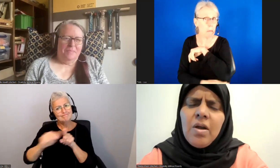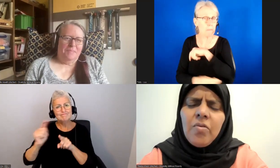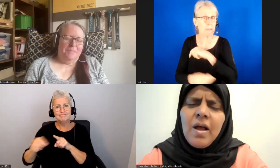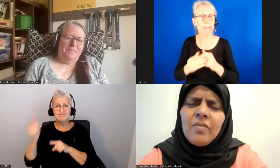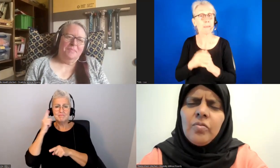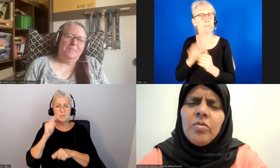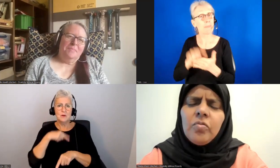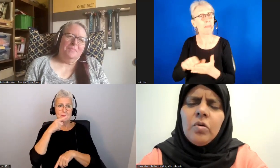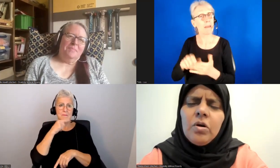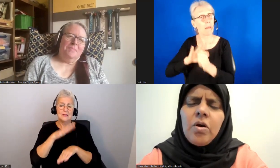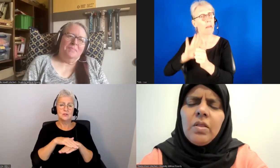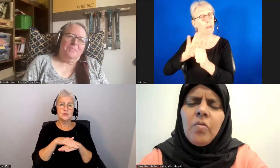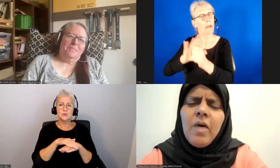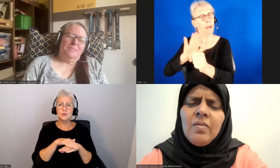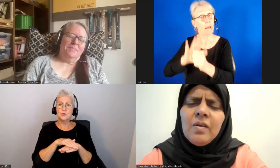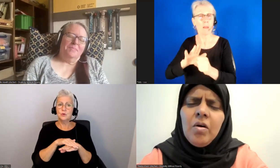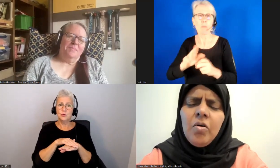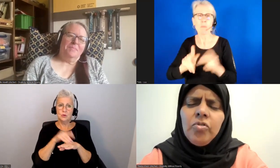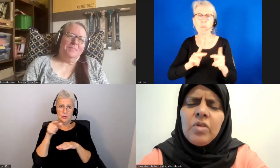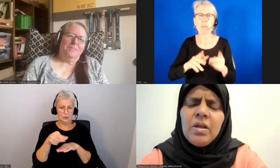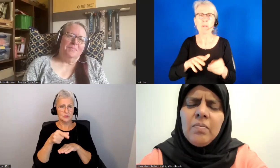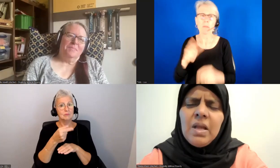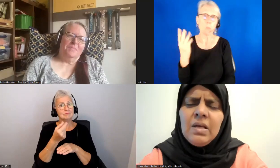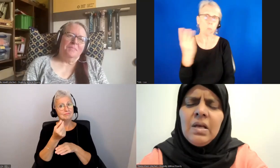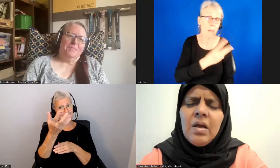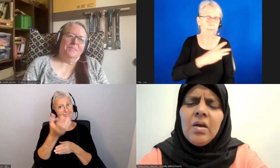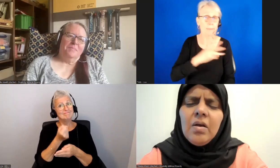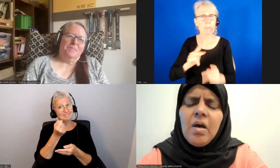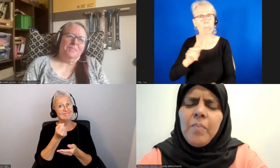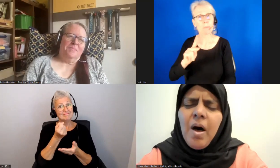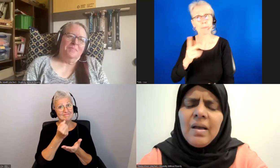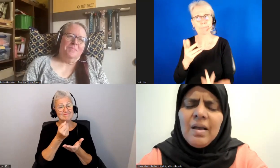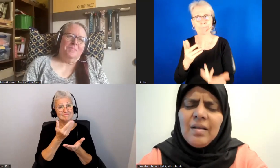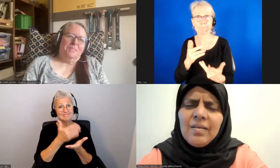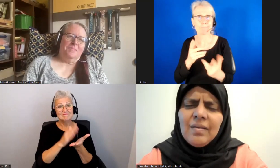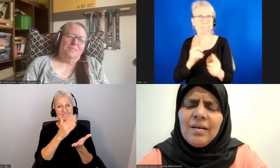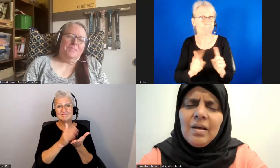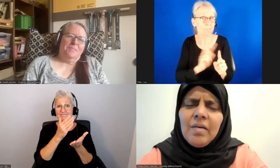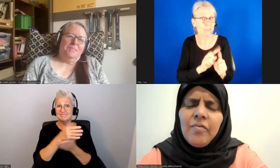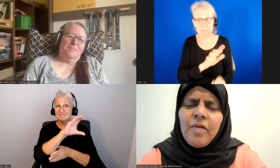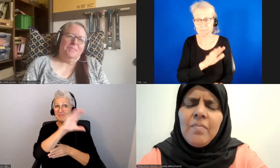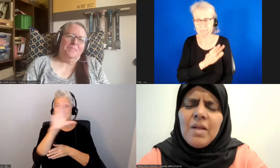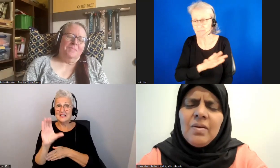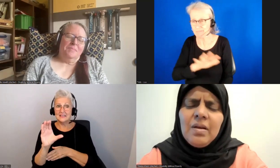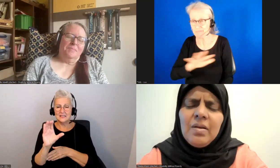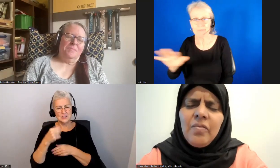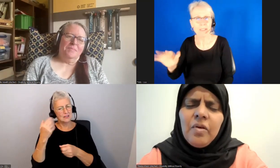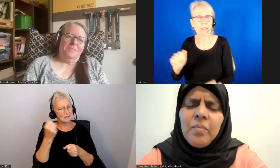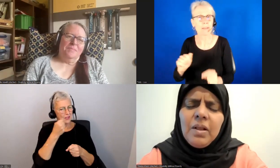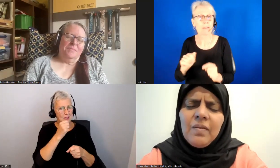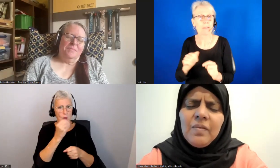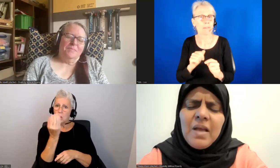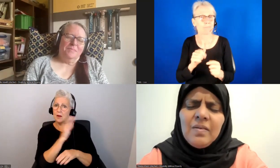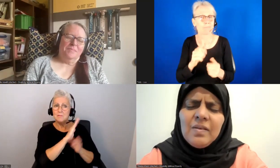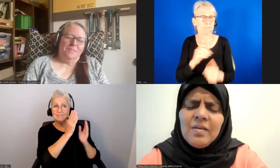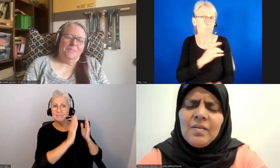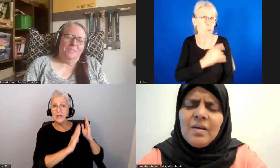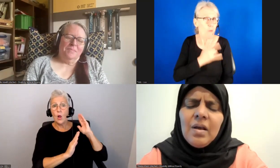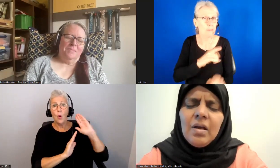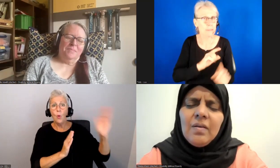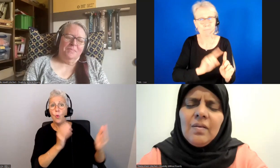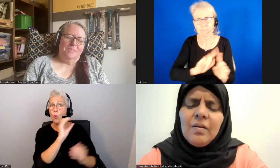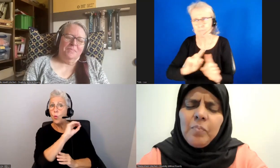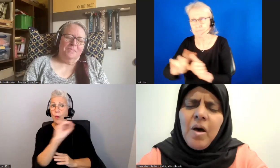in a lot of grassroots work on the West Coast and in many pockets, fragmented in different